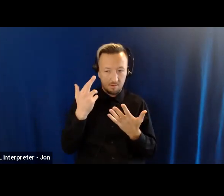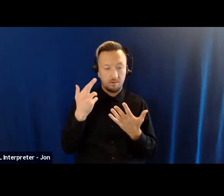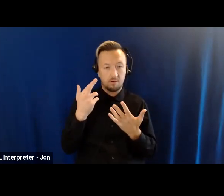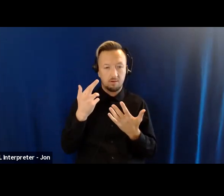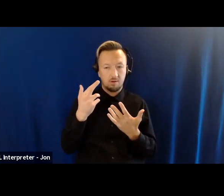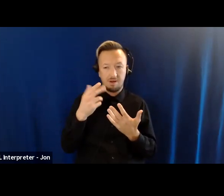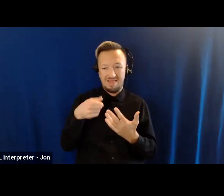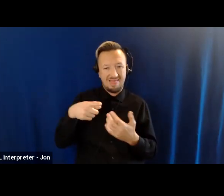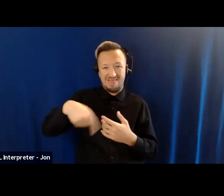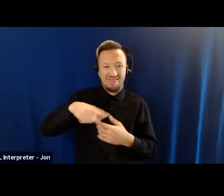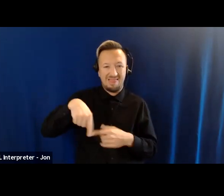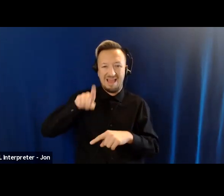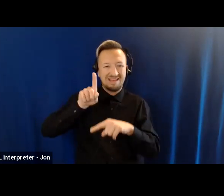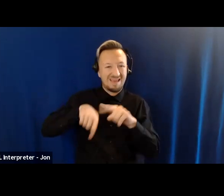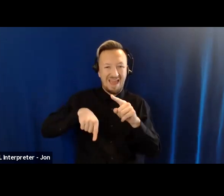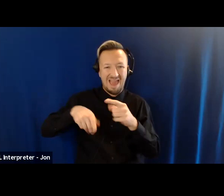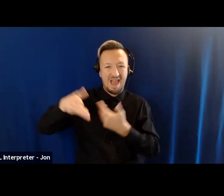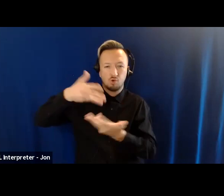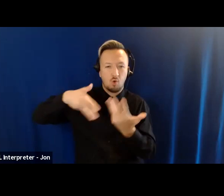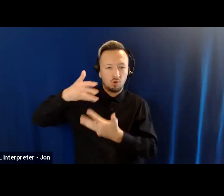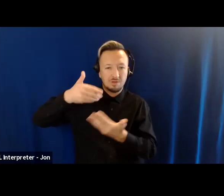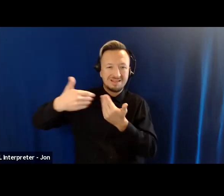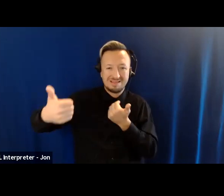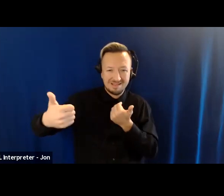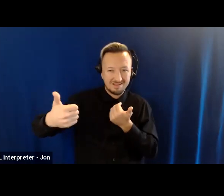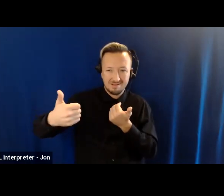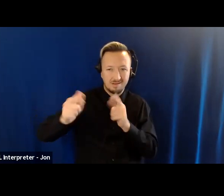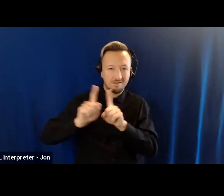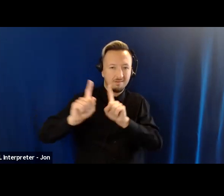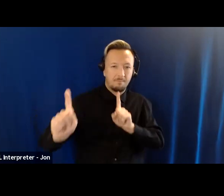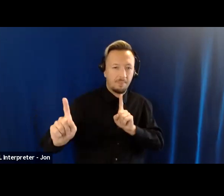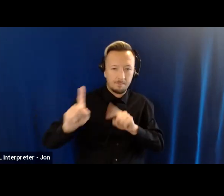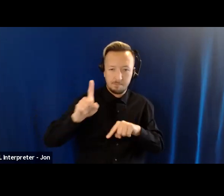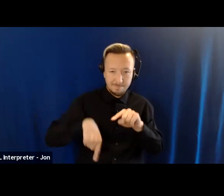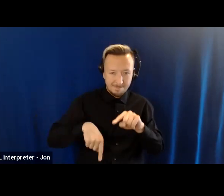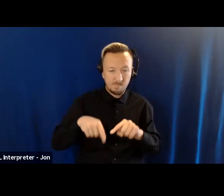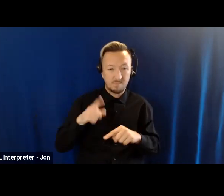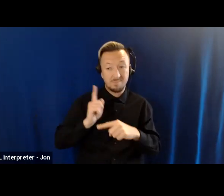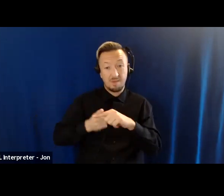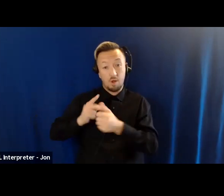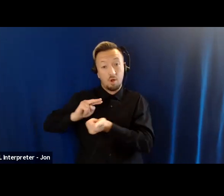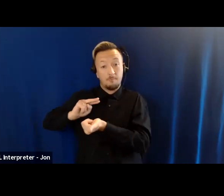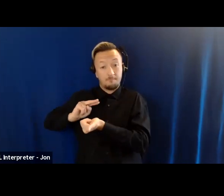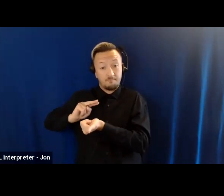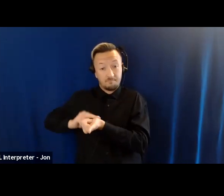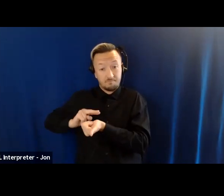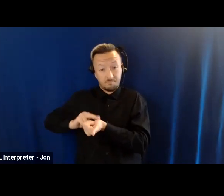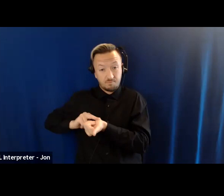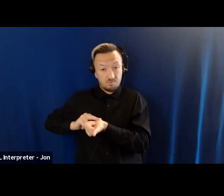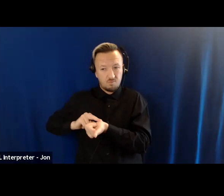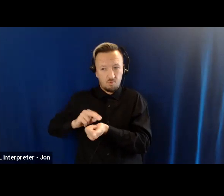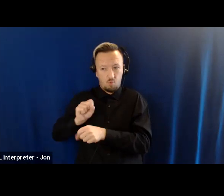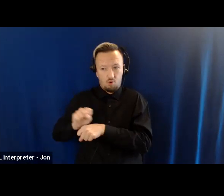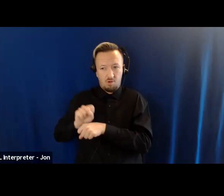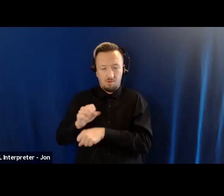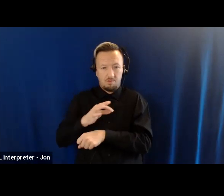socially distancing, as well as, you know, nurses unfortunately are working short-staffed. They're